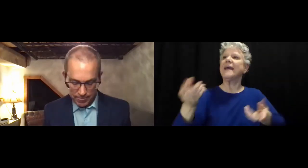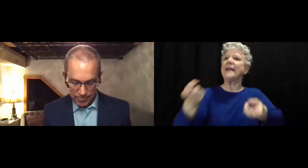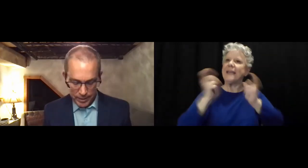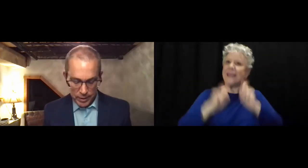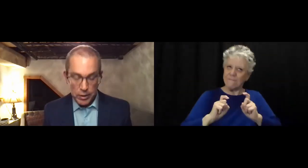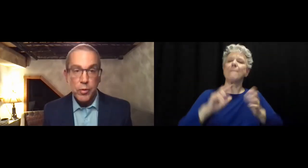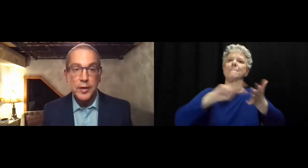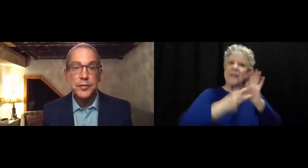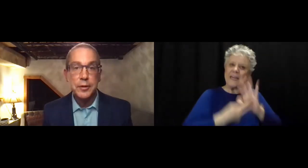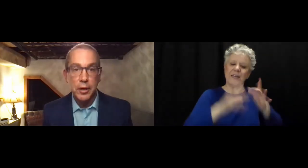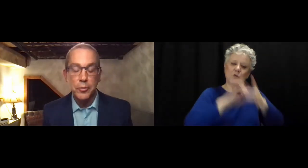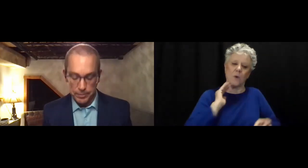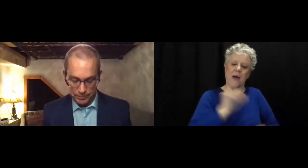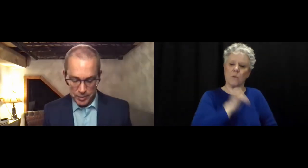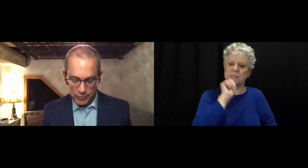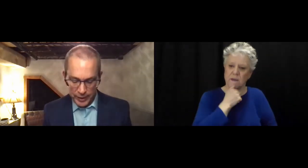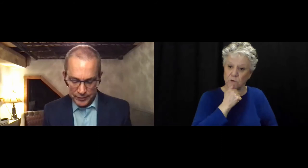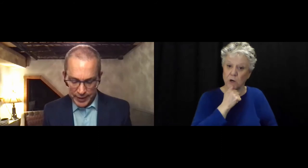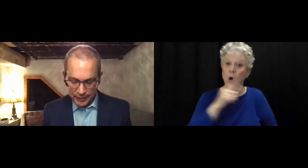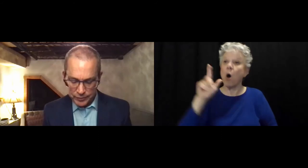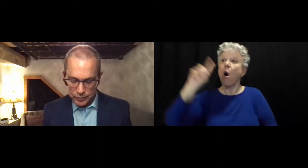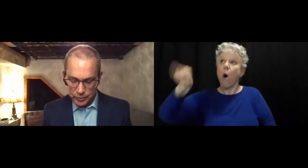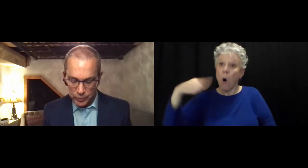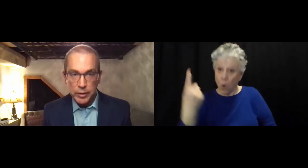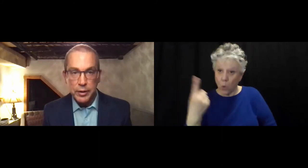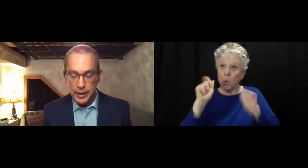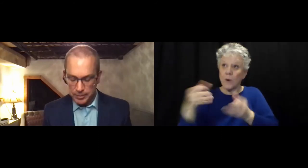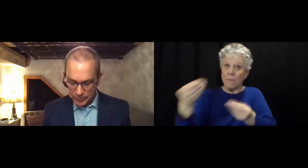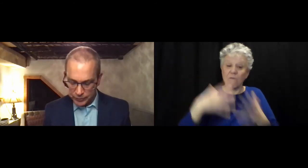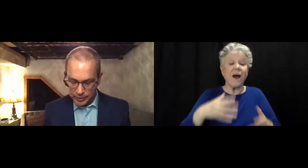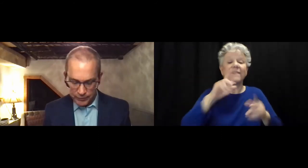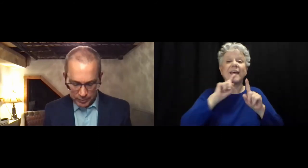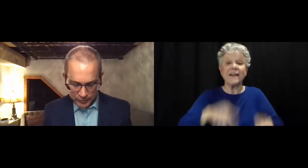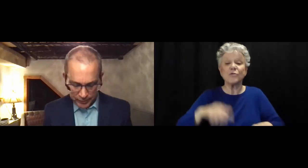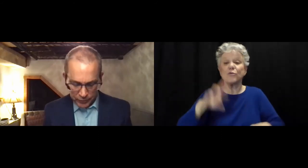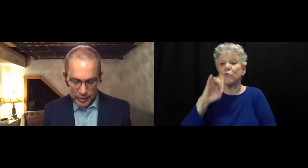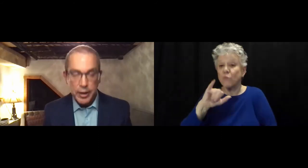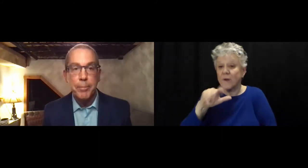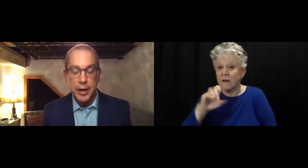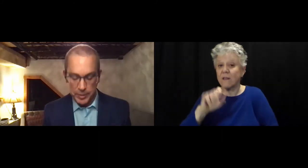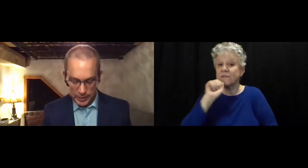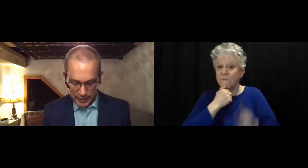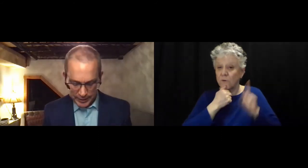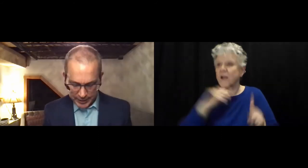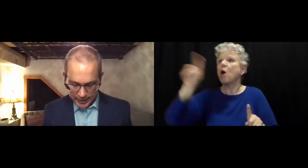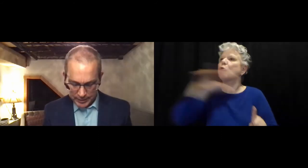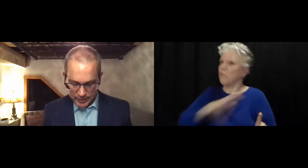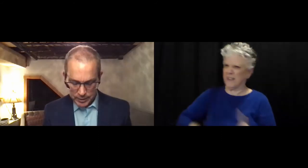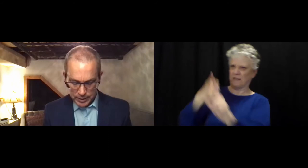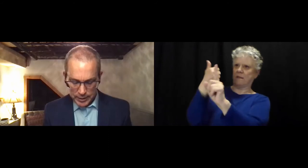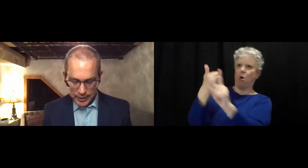suffering. Christ alone provides the answer to the riddle and mystery of human suffering, impairment, and